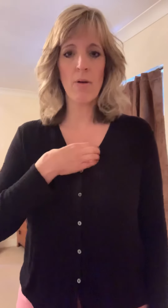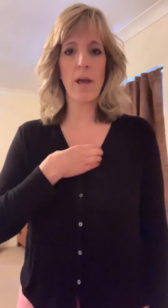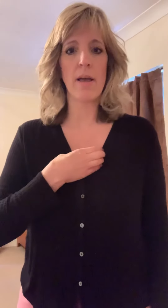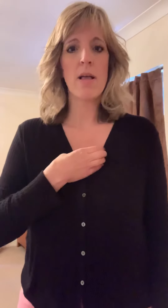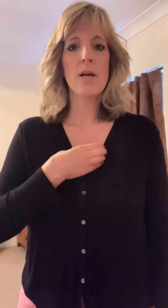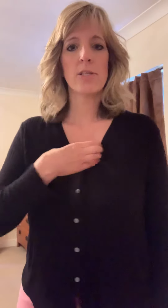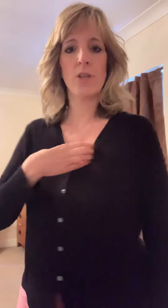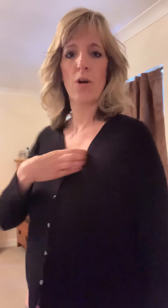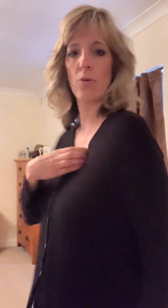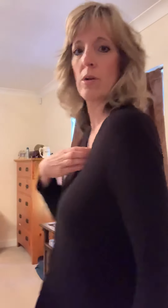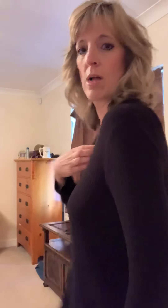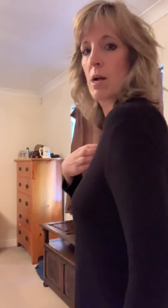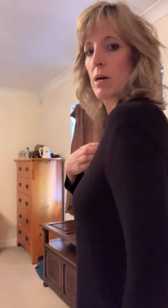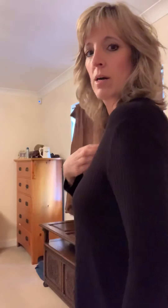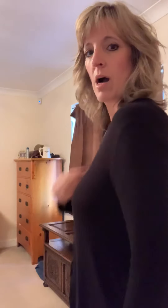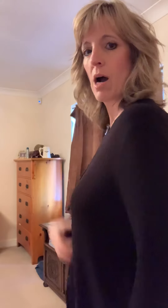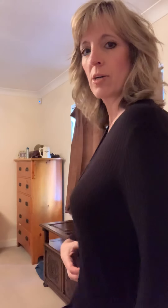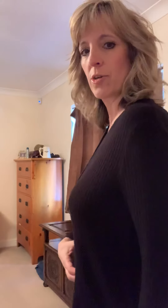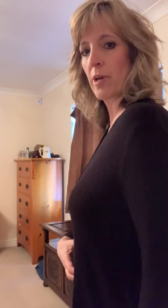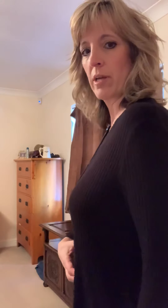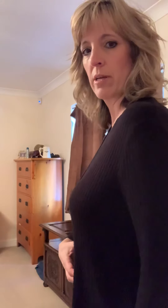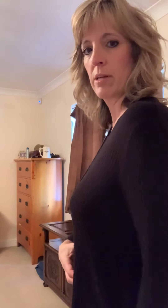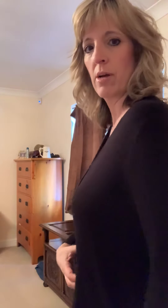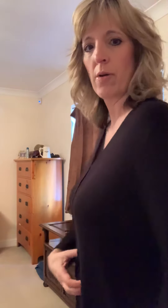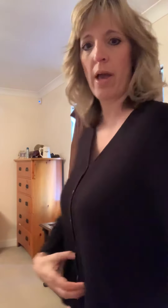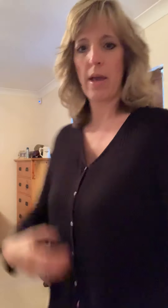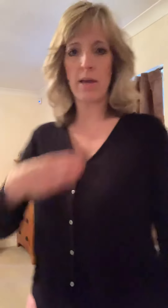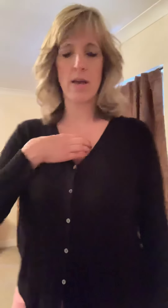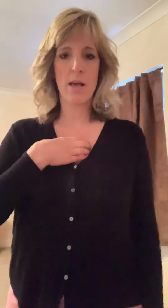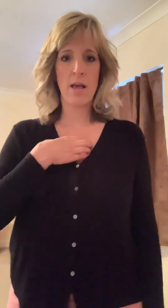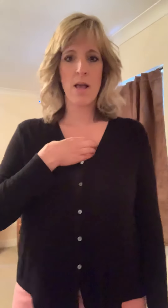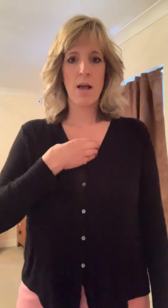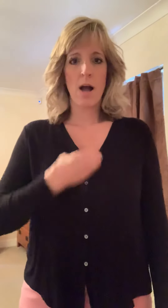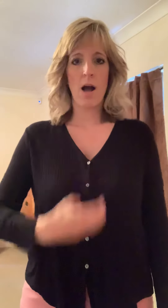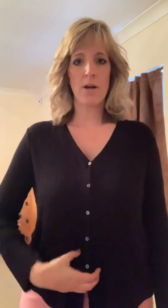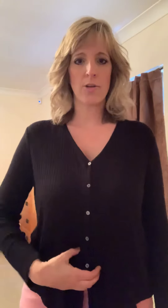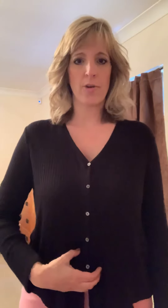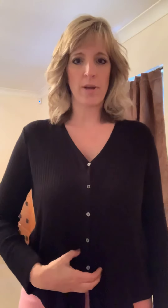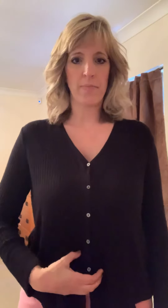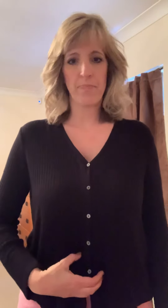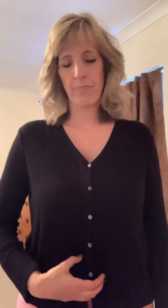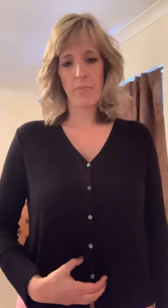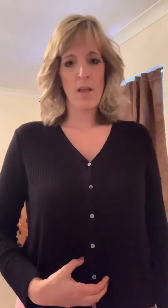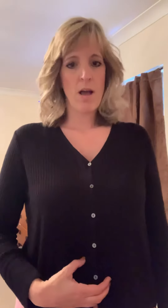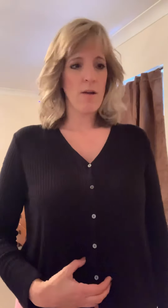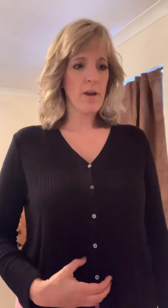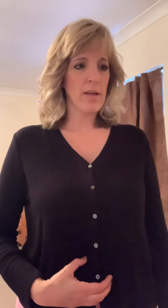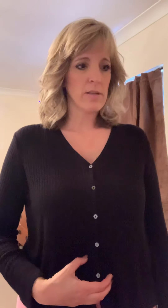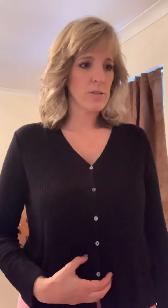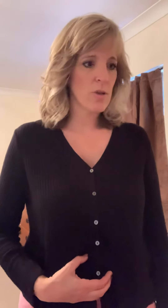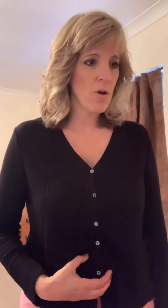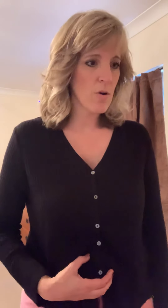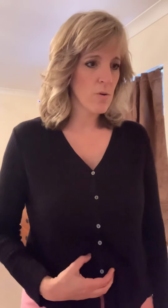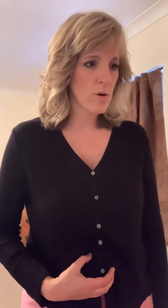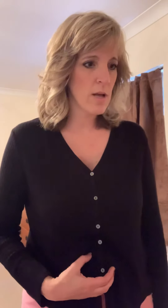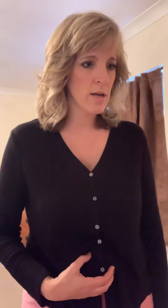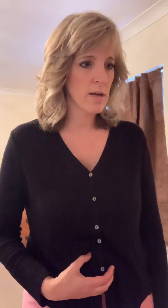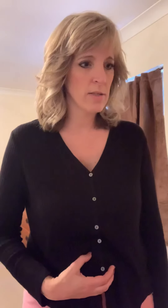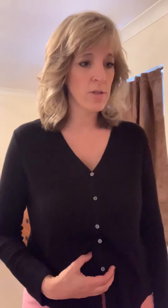Okay, so hungry. Okay, hungry. All right, so